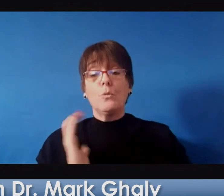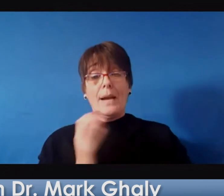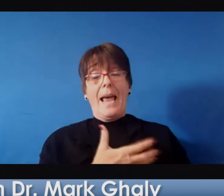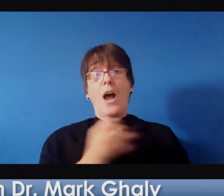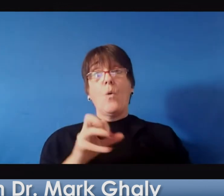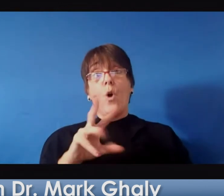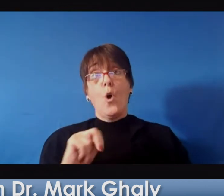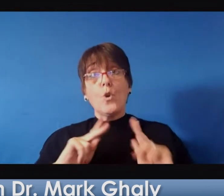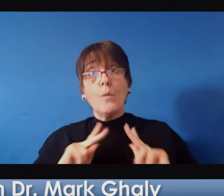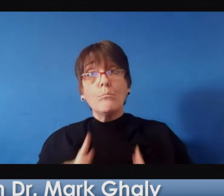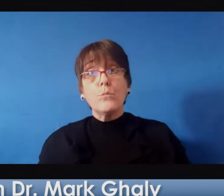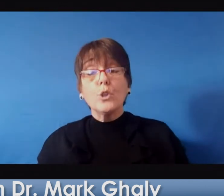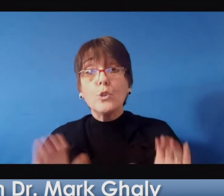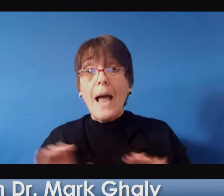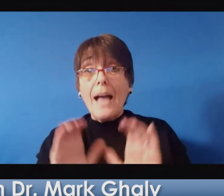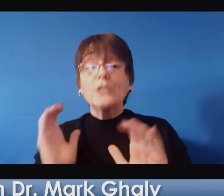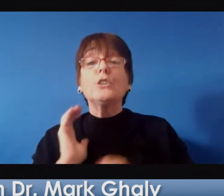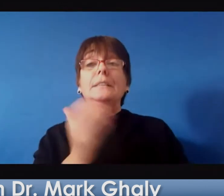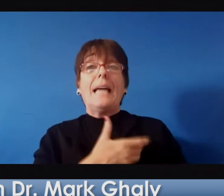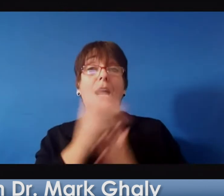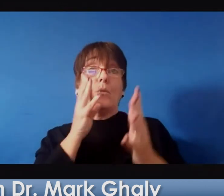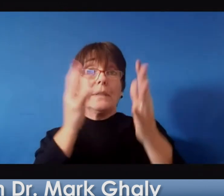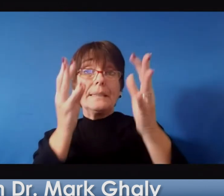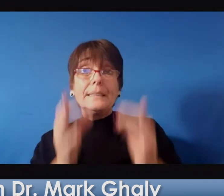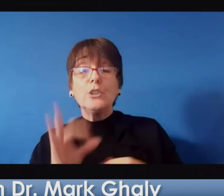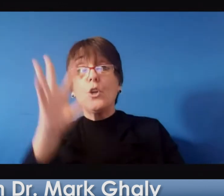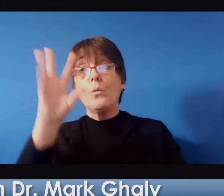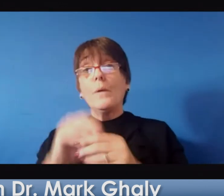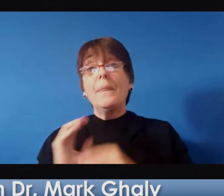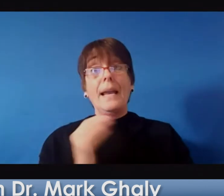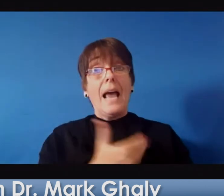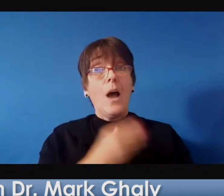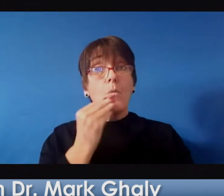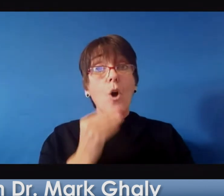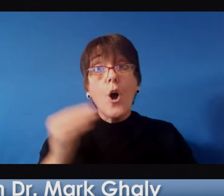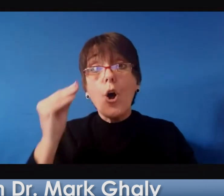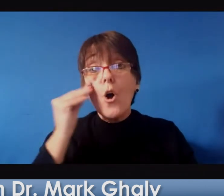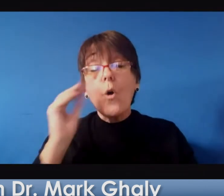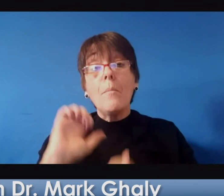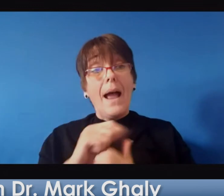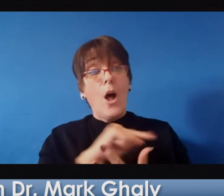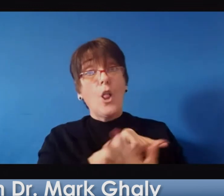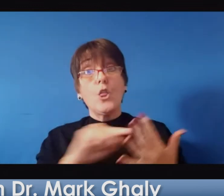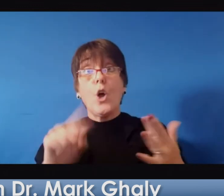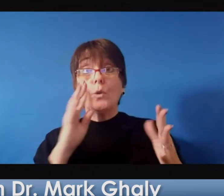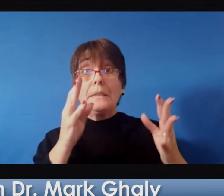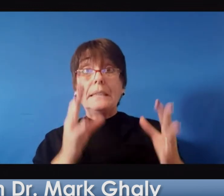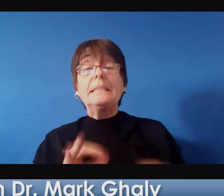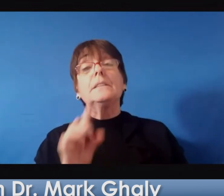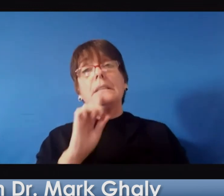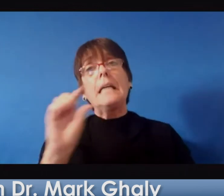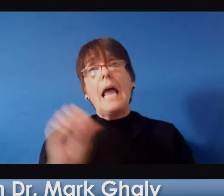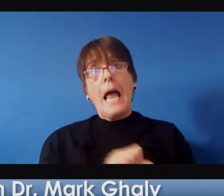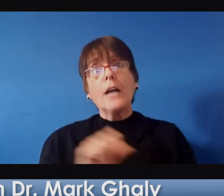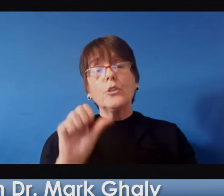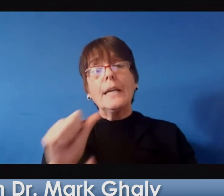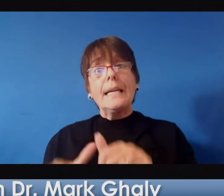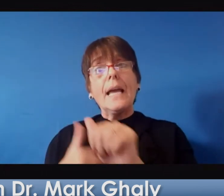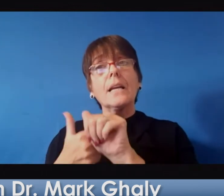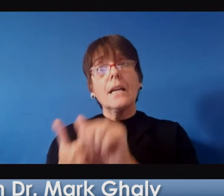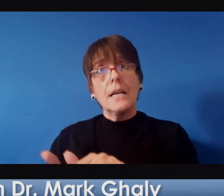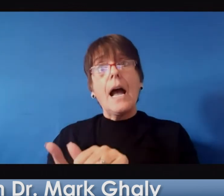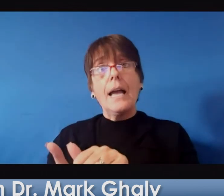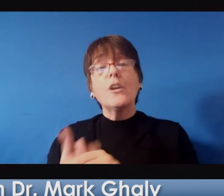personal actions, our decisions within our households, how those decisions actually can guide the fate